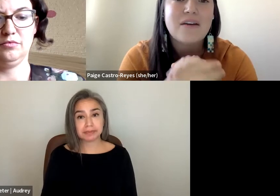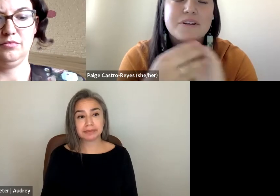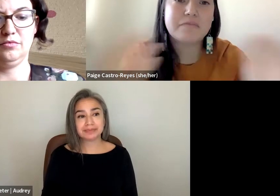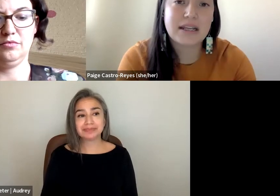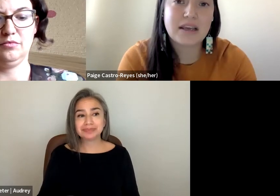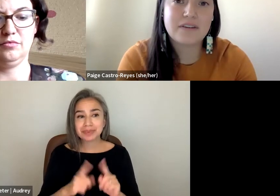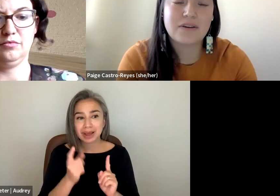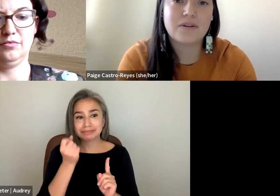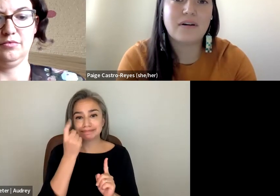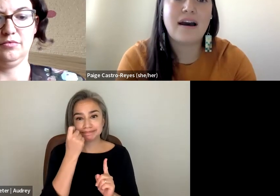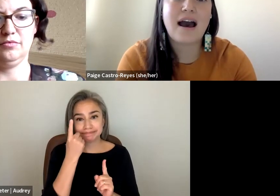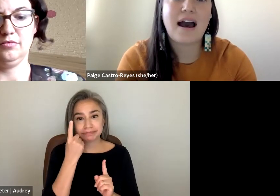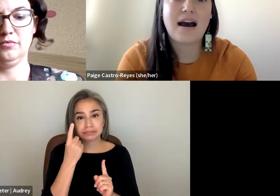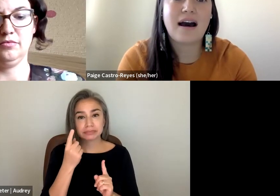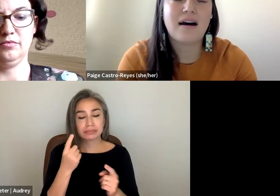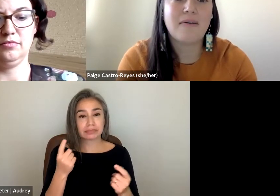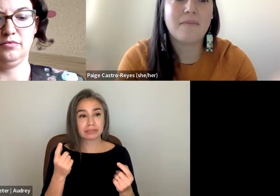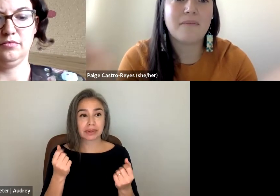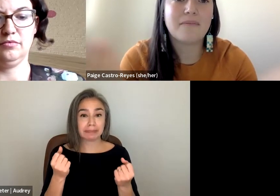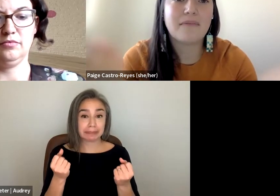this, which many of you